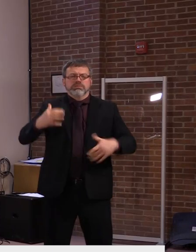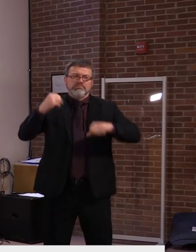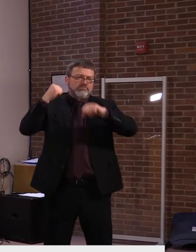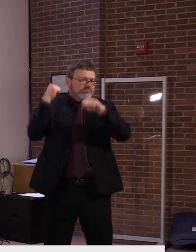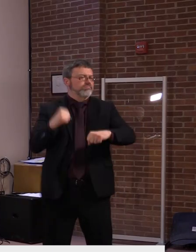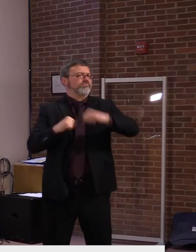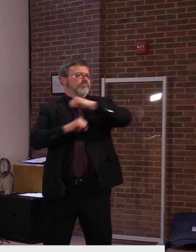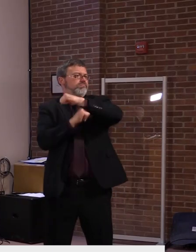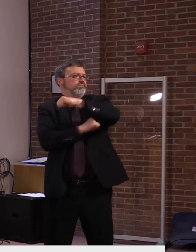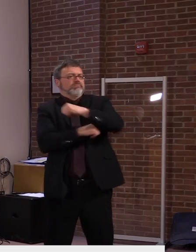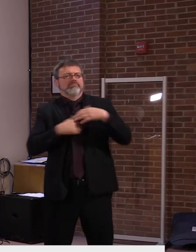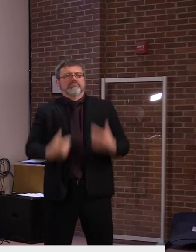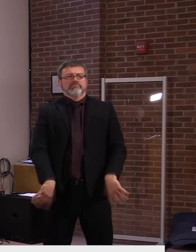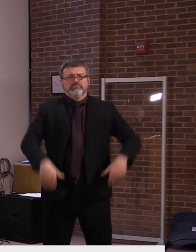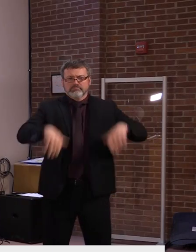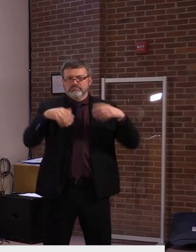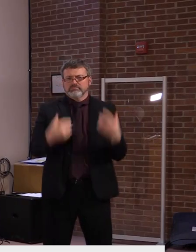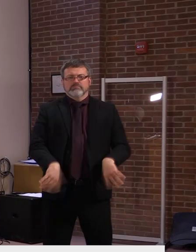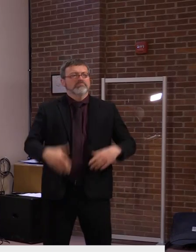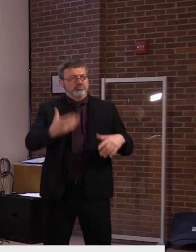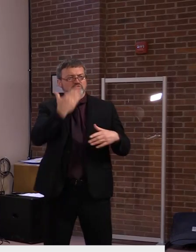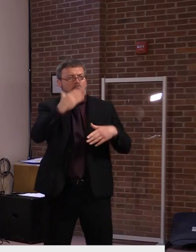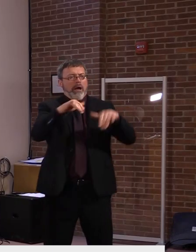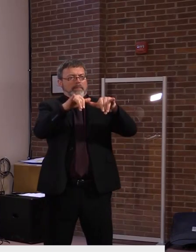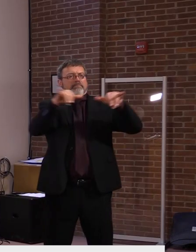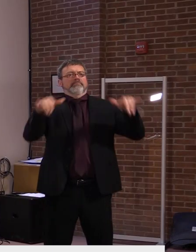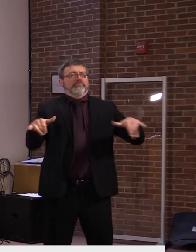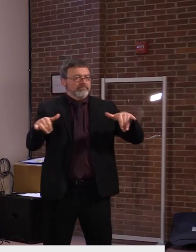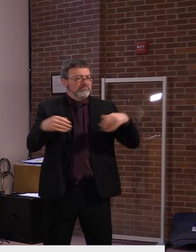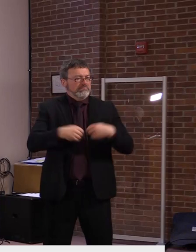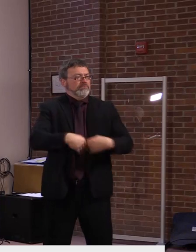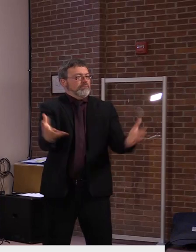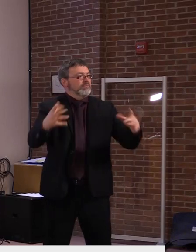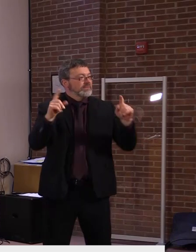the slide, as the governor had mentioned, over the last 7 days,